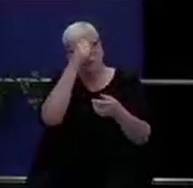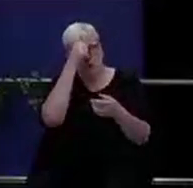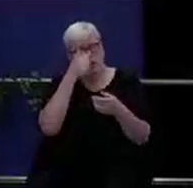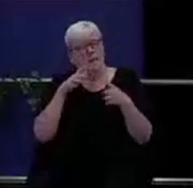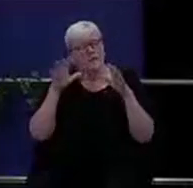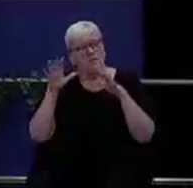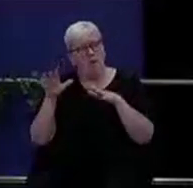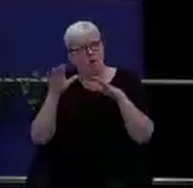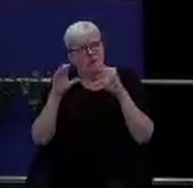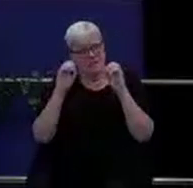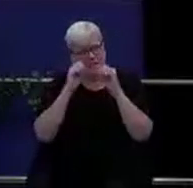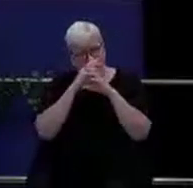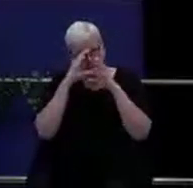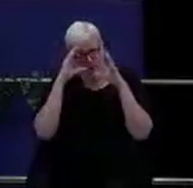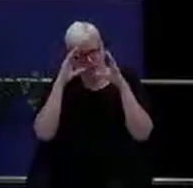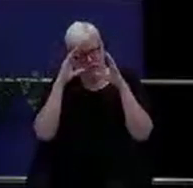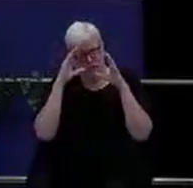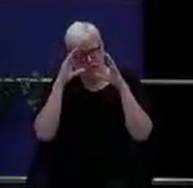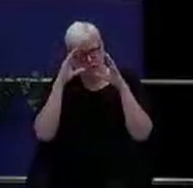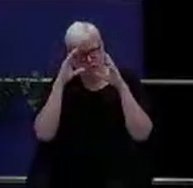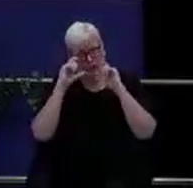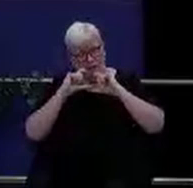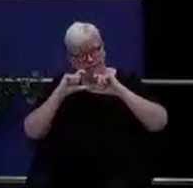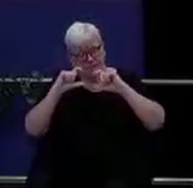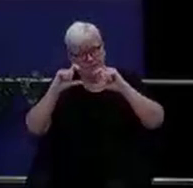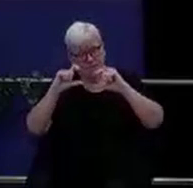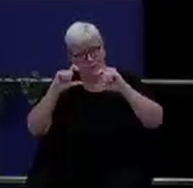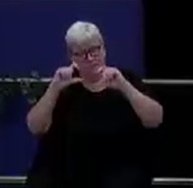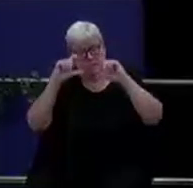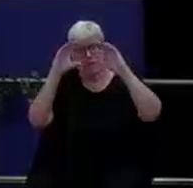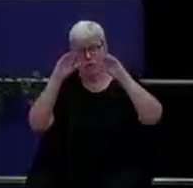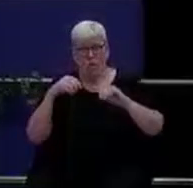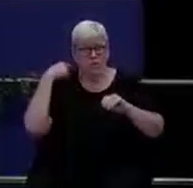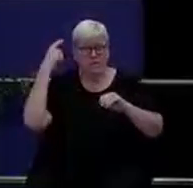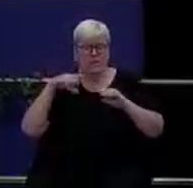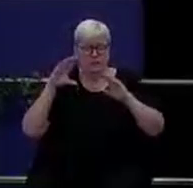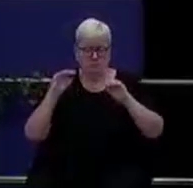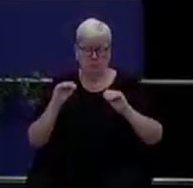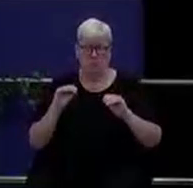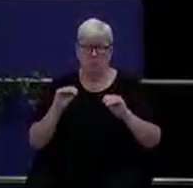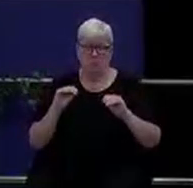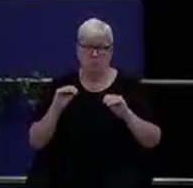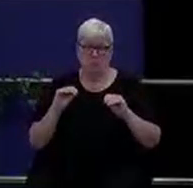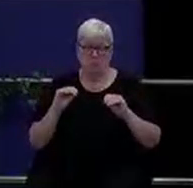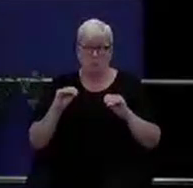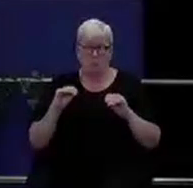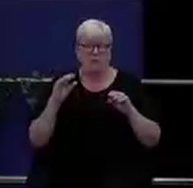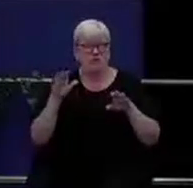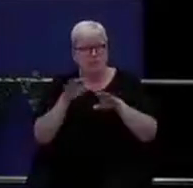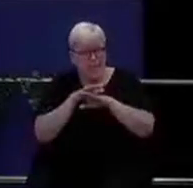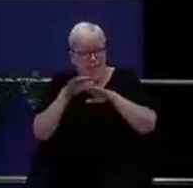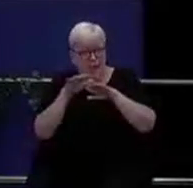pause the image continues, but when you pause sound, it's silent. And so it's a way of like